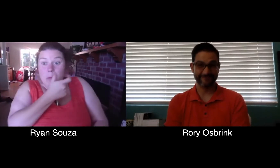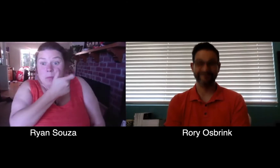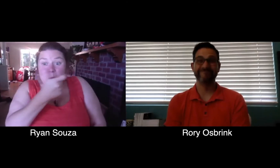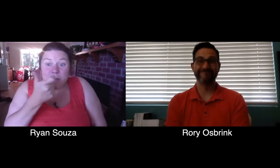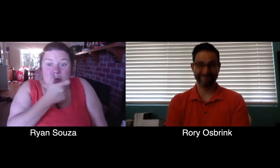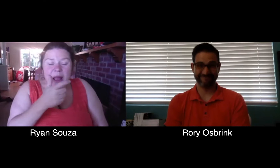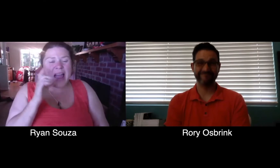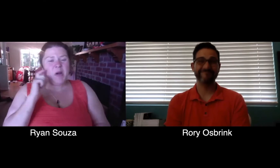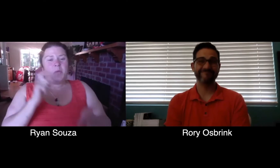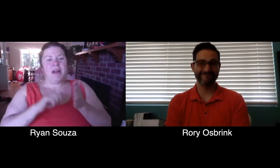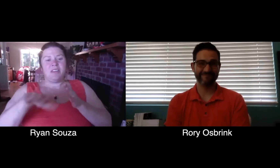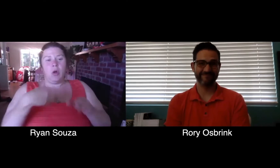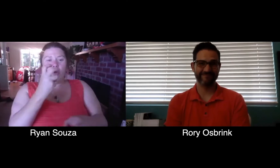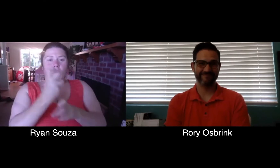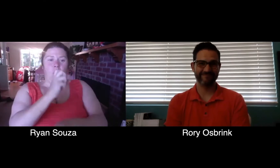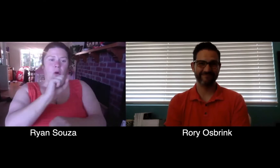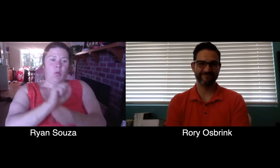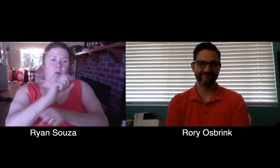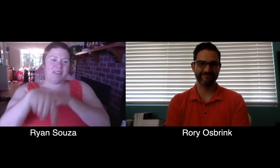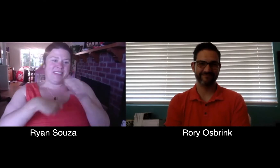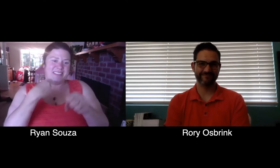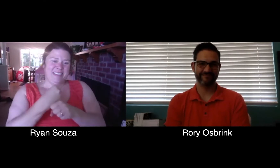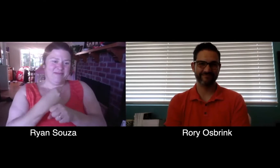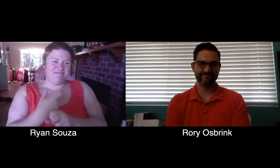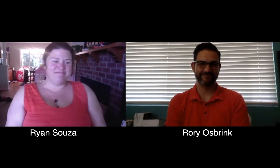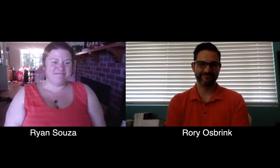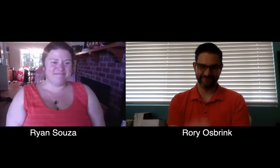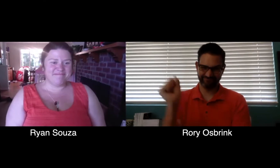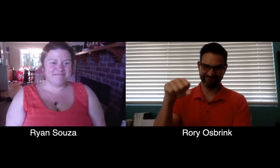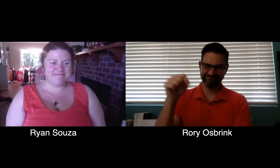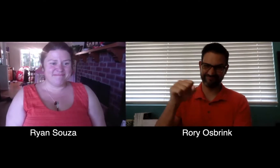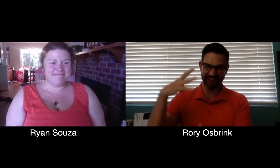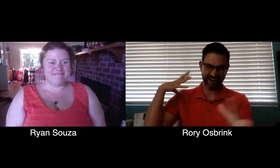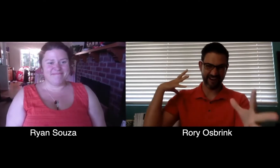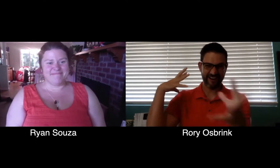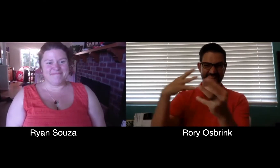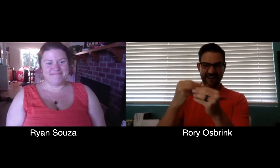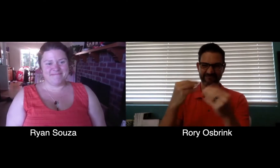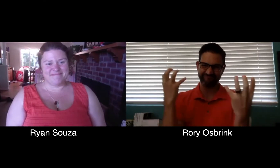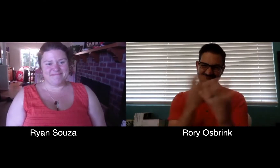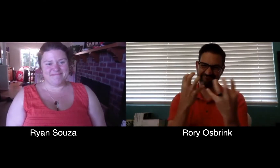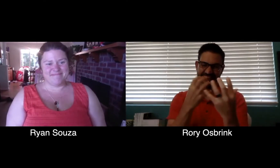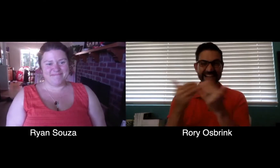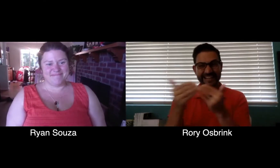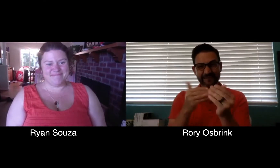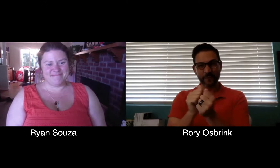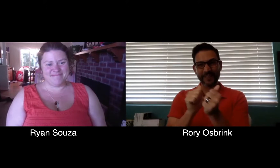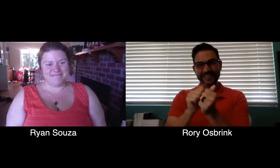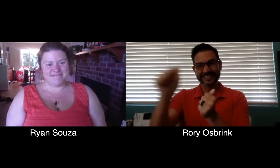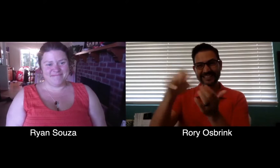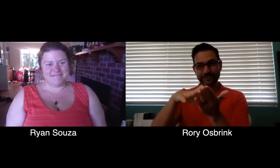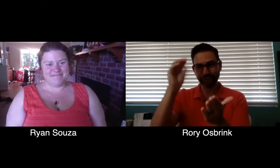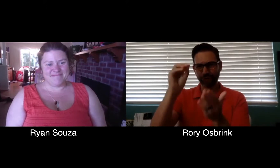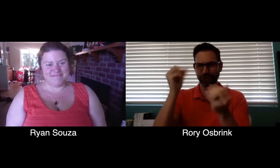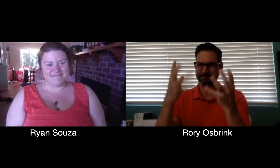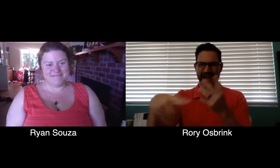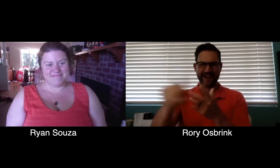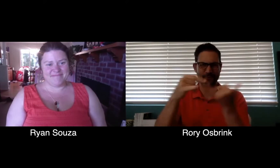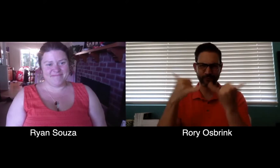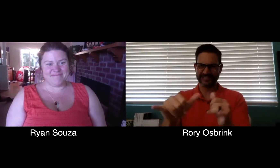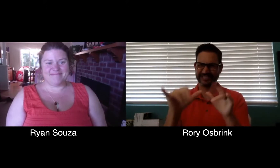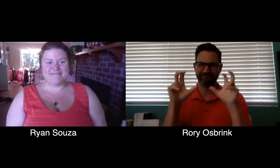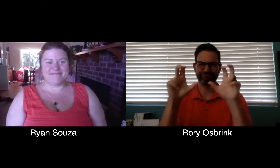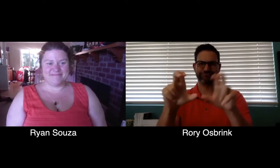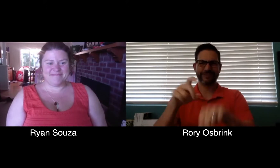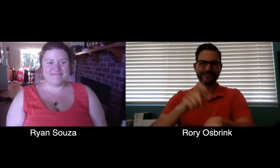We hope you enjoy watching and recognize all the hard work that went into this year. Yes, wow, even though with